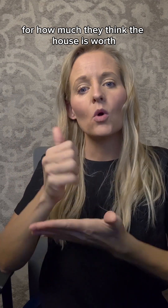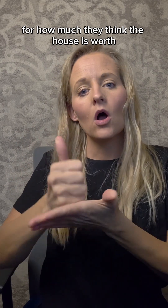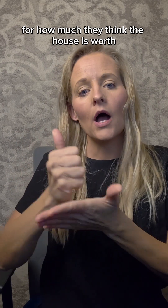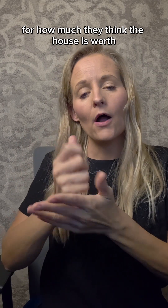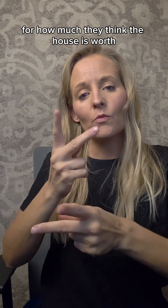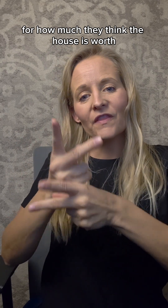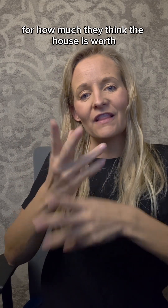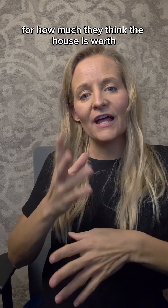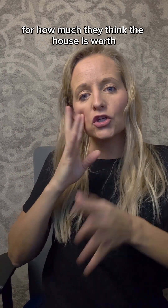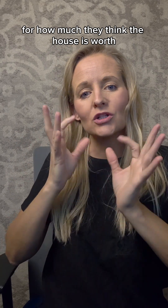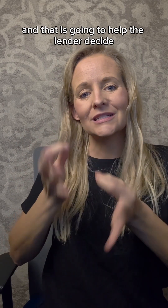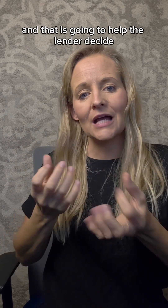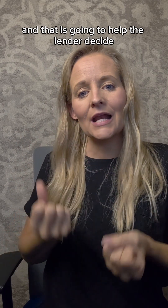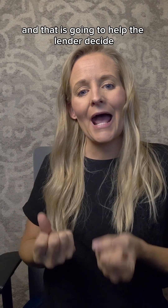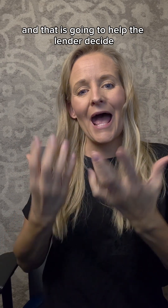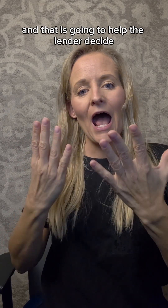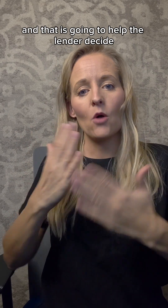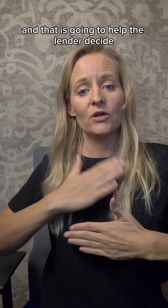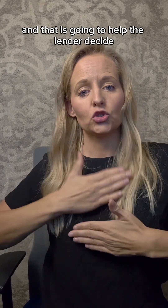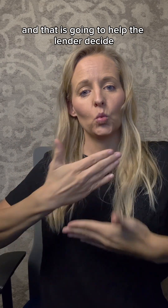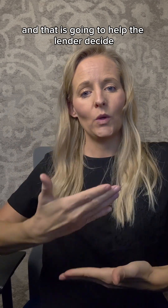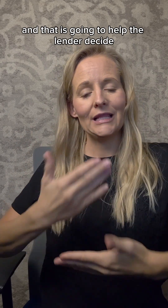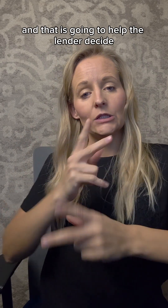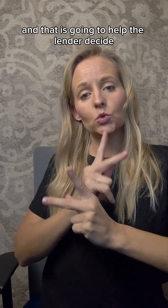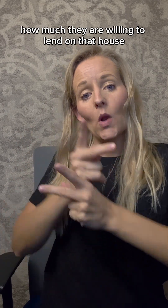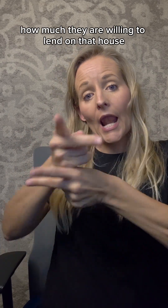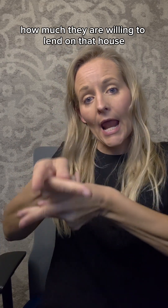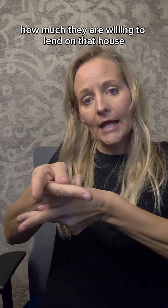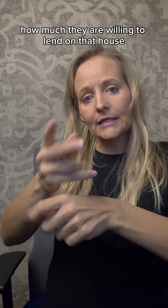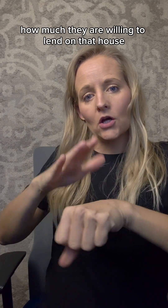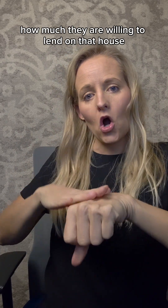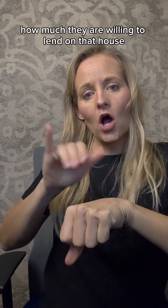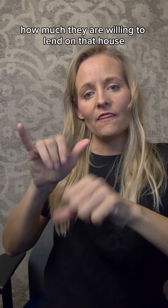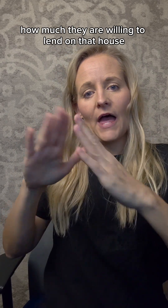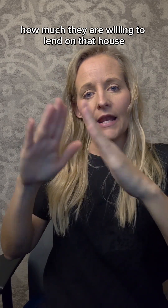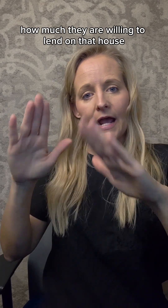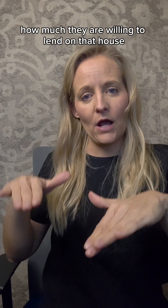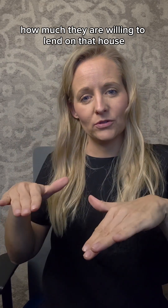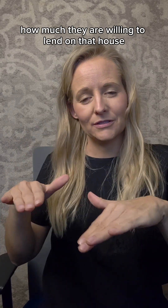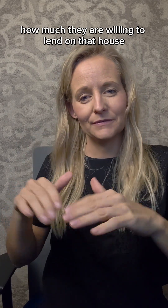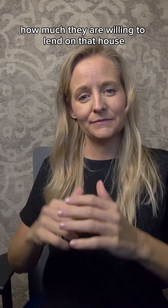is worth, and that is going to help the lender decide how much they are willing to lend on that house.